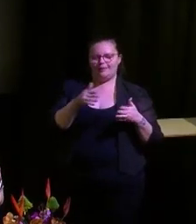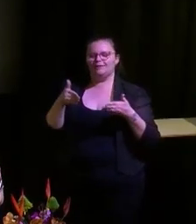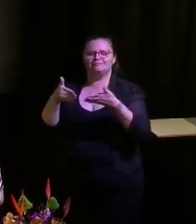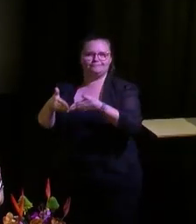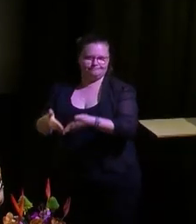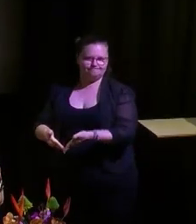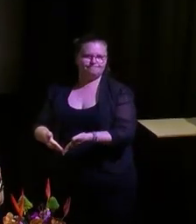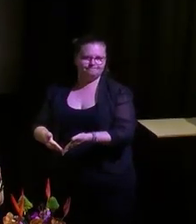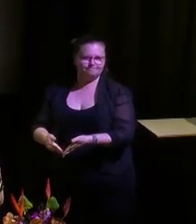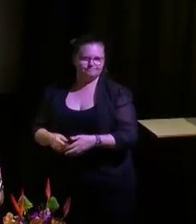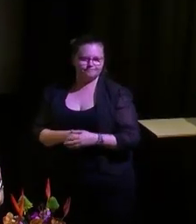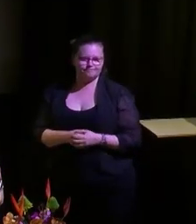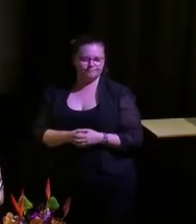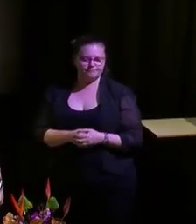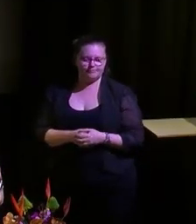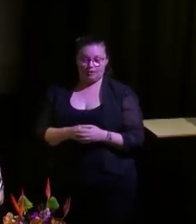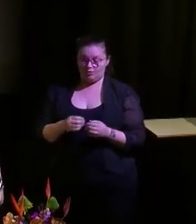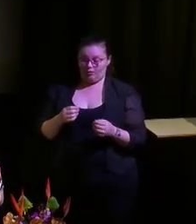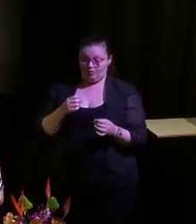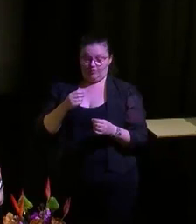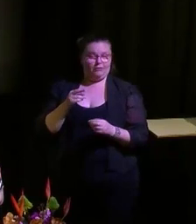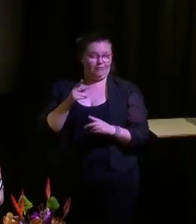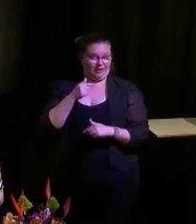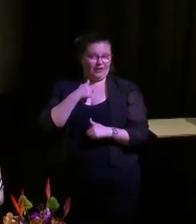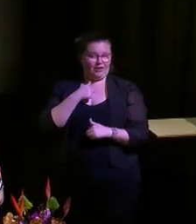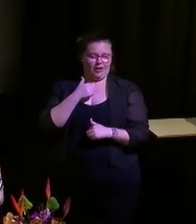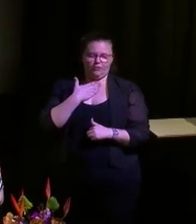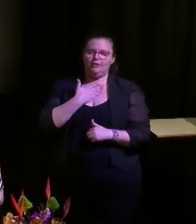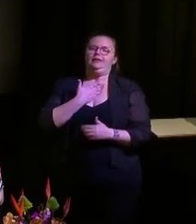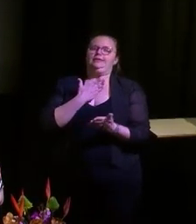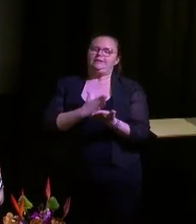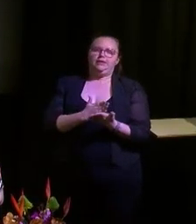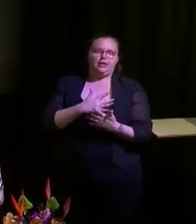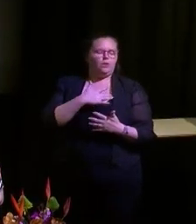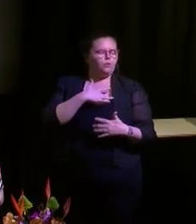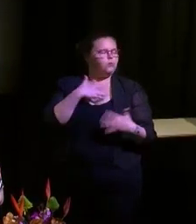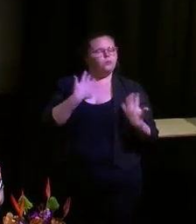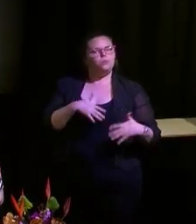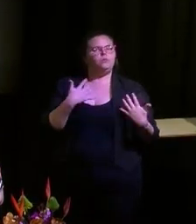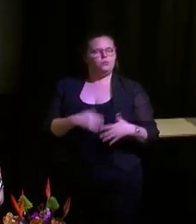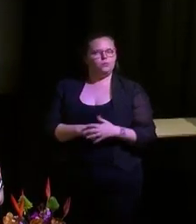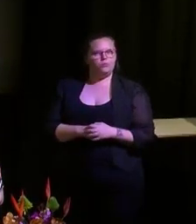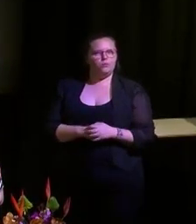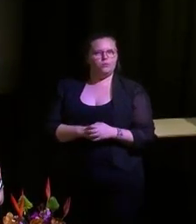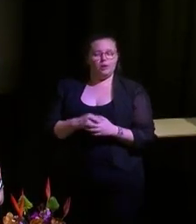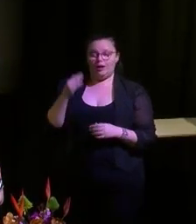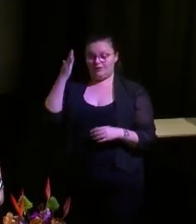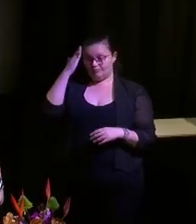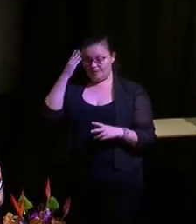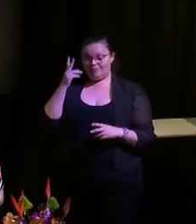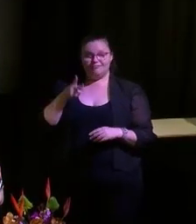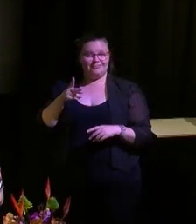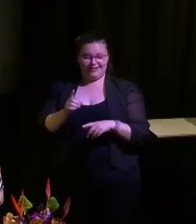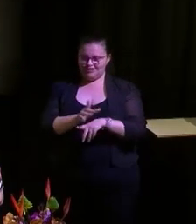And for me, what that was just a moving moment. And, you know, Mum, again, was still